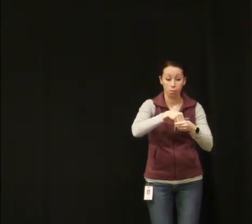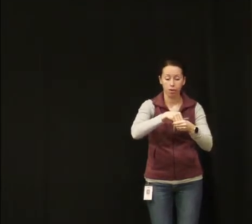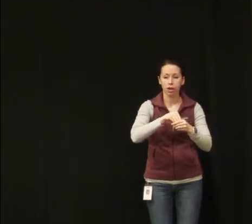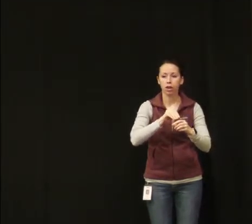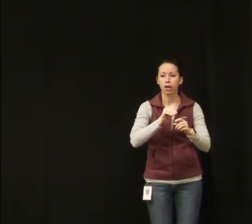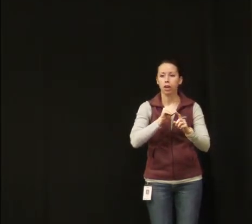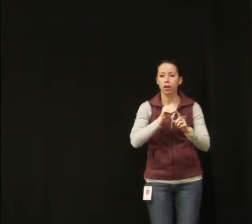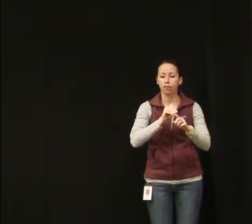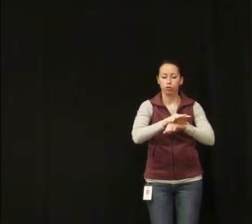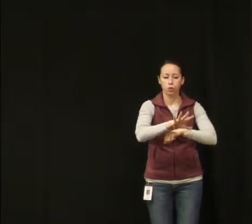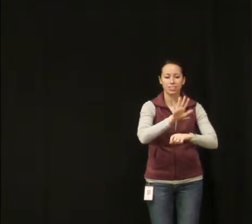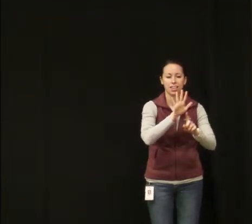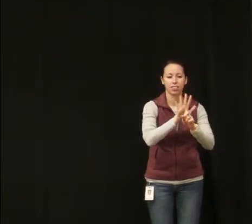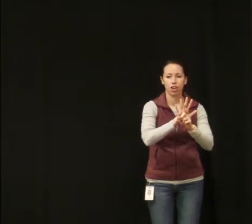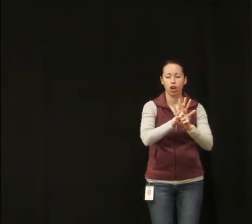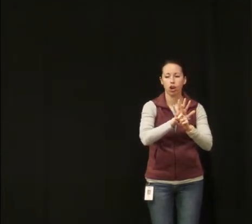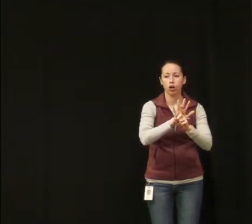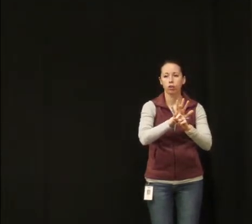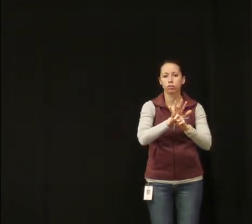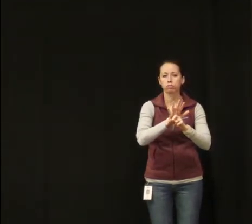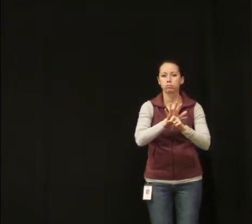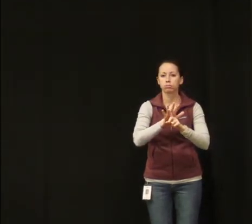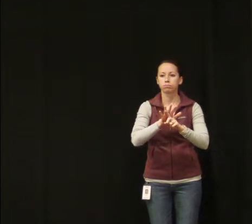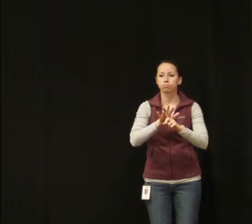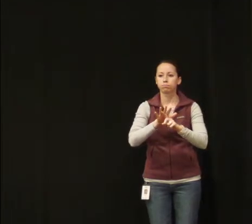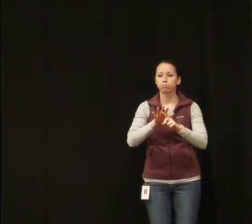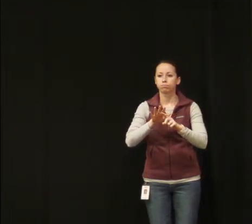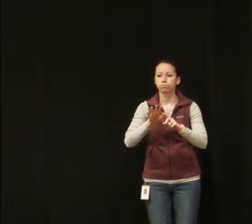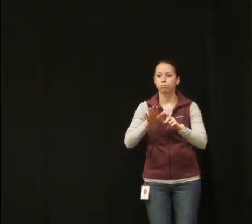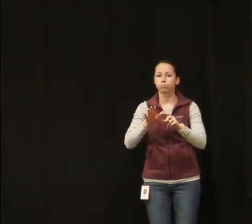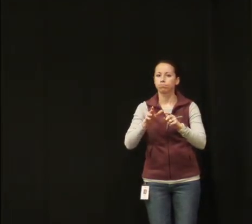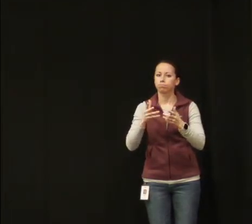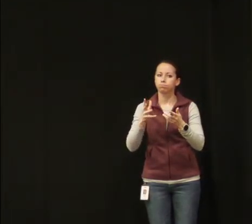curriculum. So I'm just going to break down Clement's